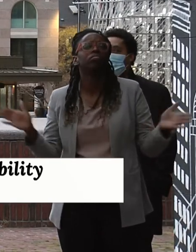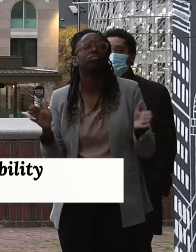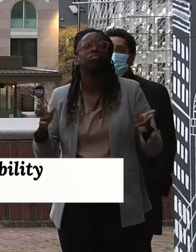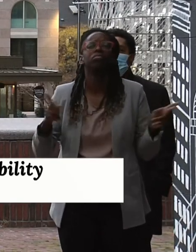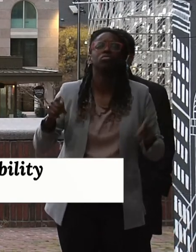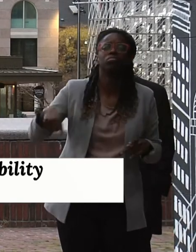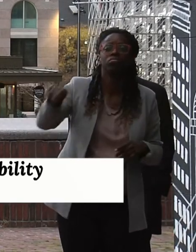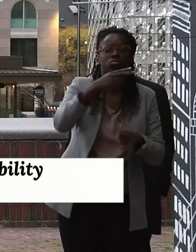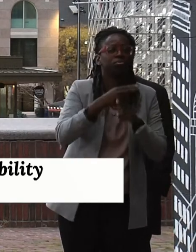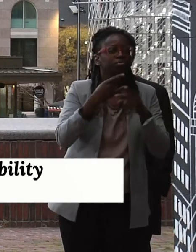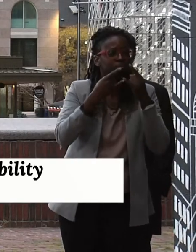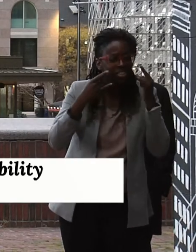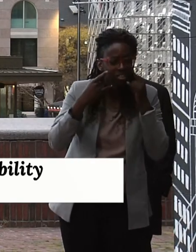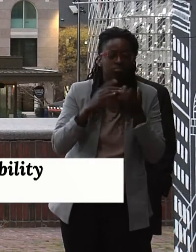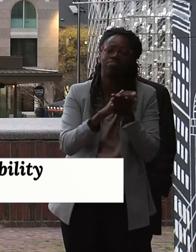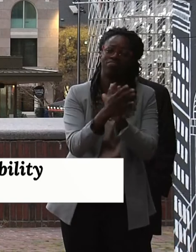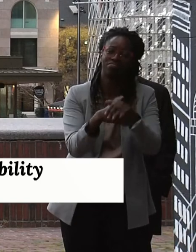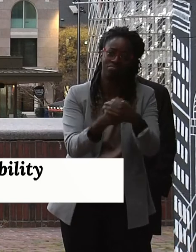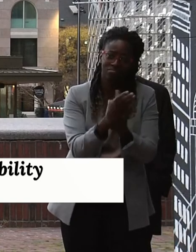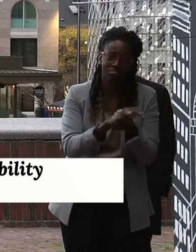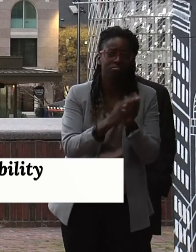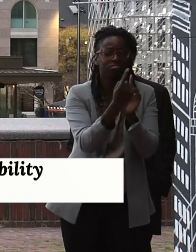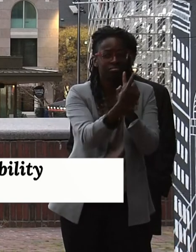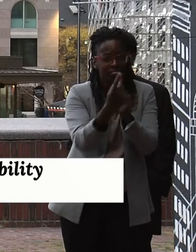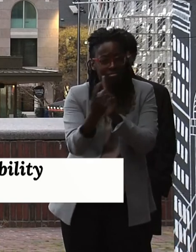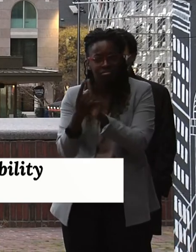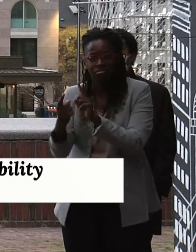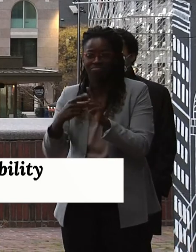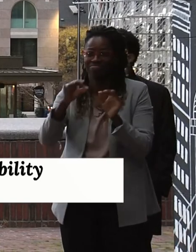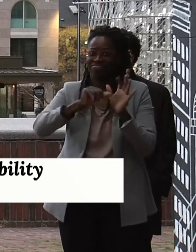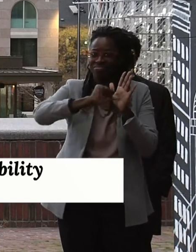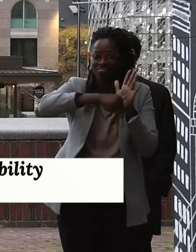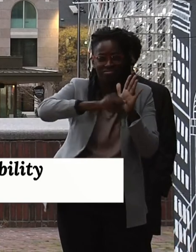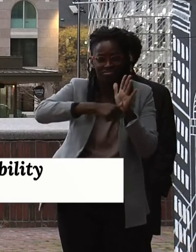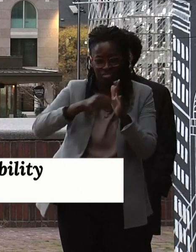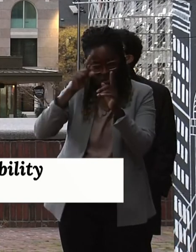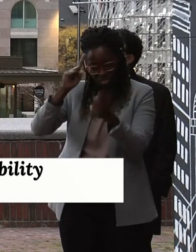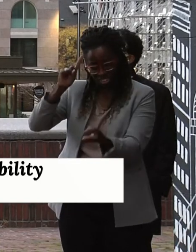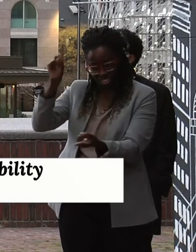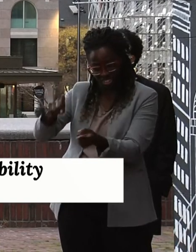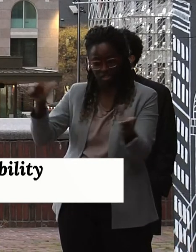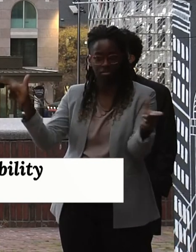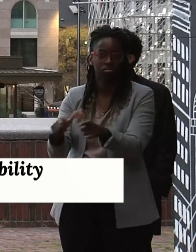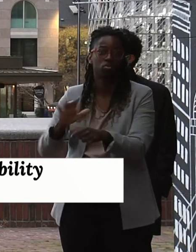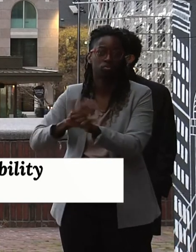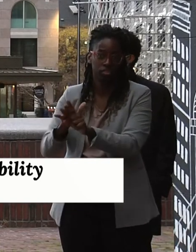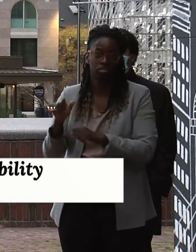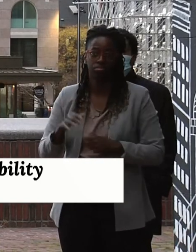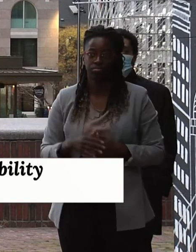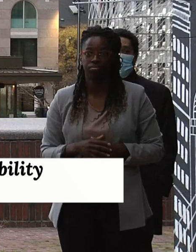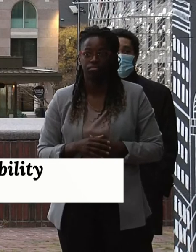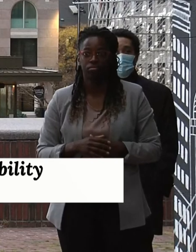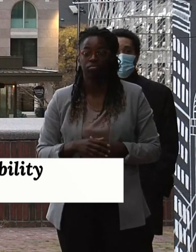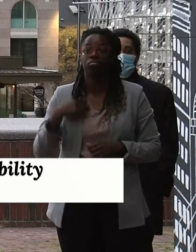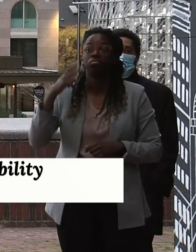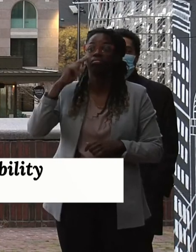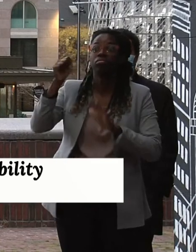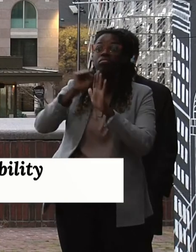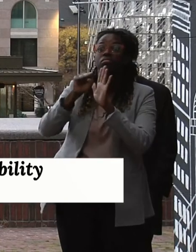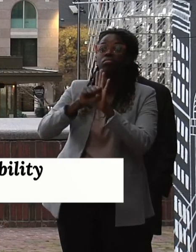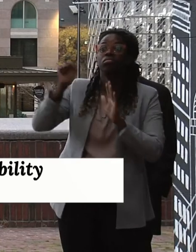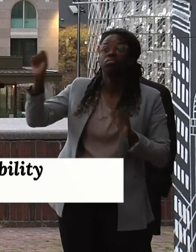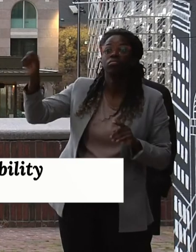important. All of those things are vitally important. We need to stop the spread of the virus. What we're seeing in Tennessee and other parts of the country, and other parts of the